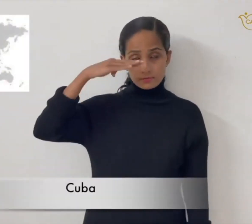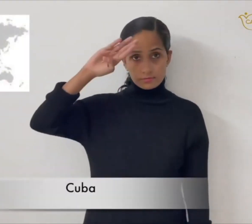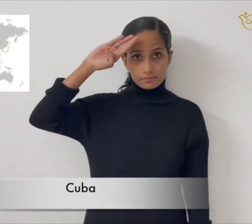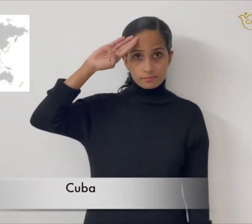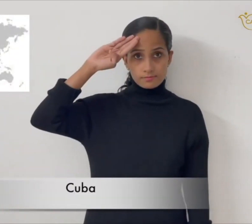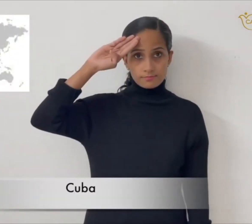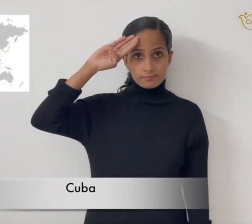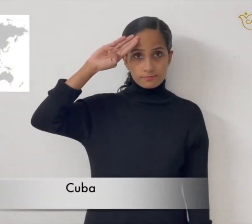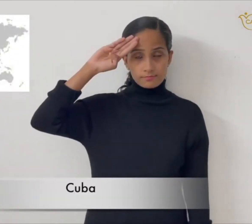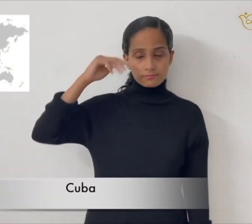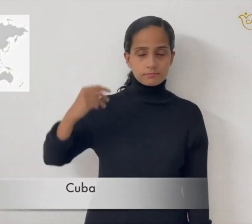Cuba,